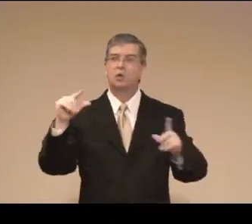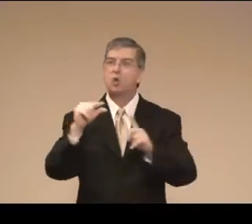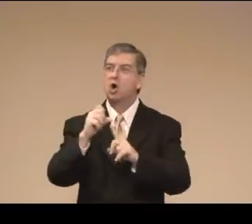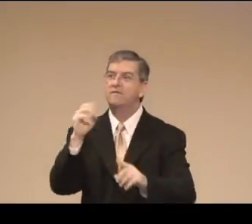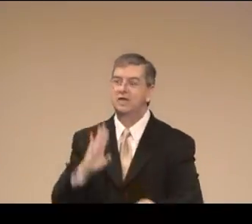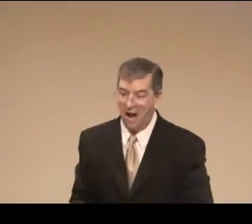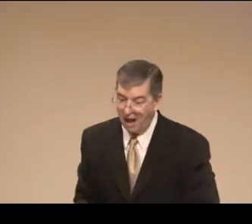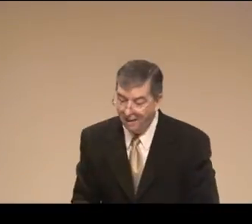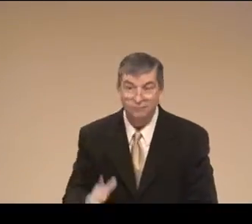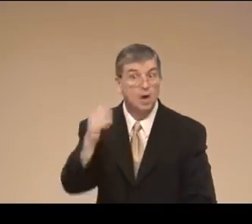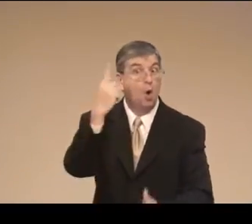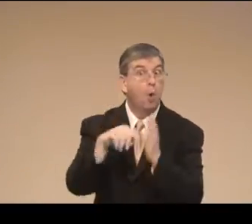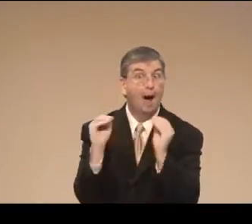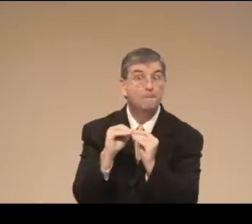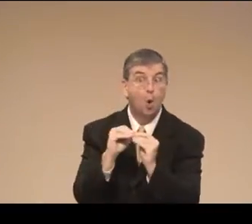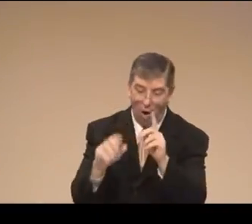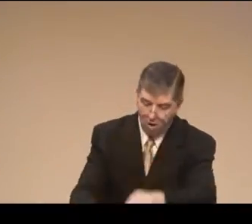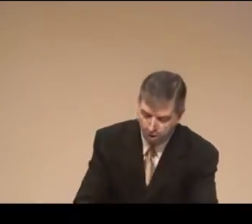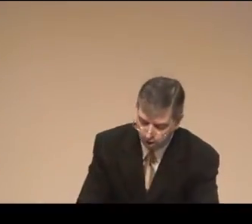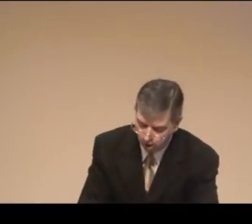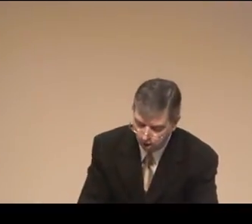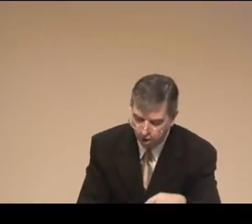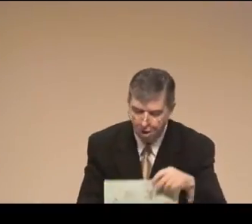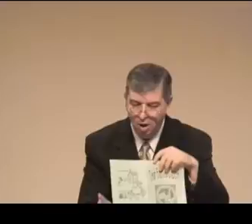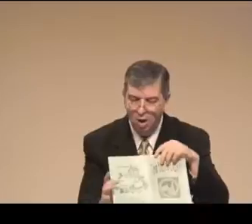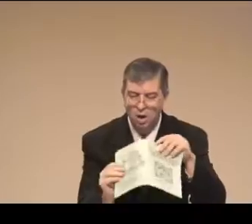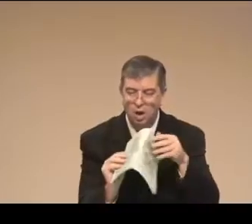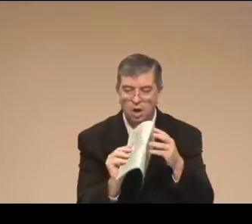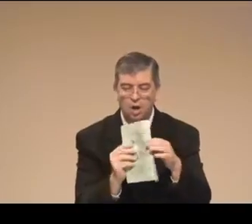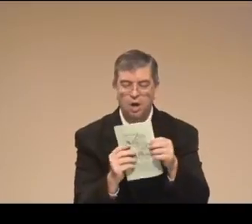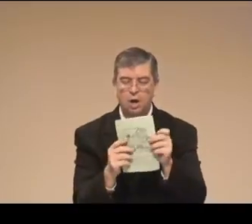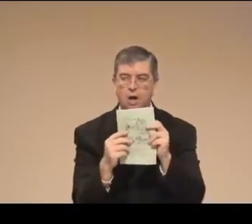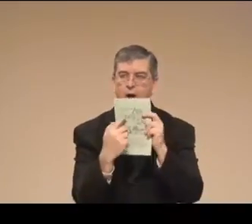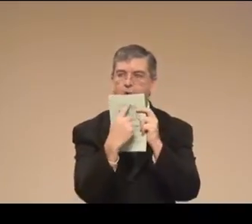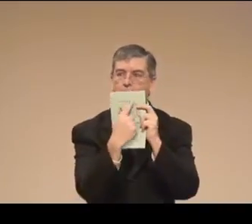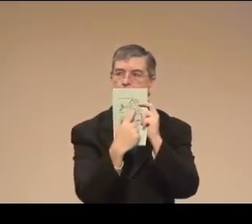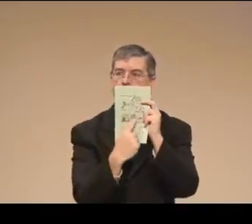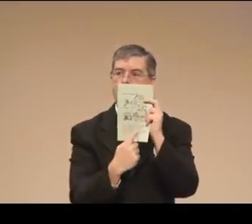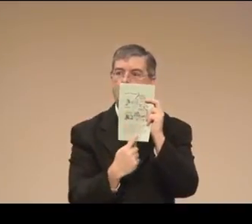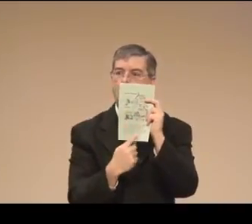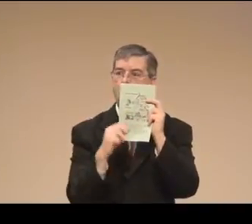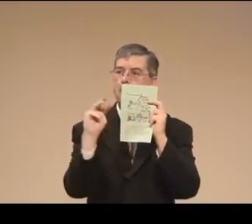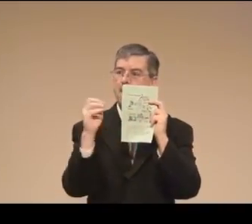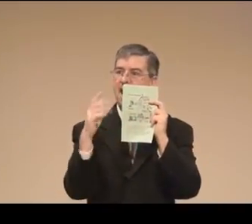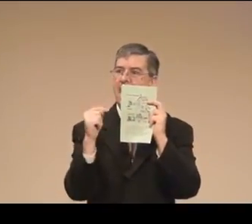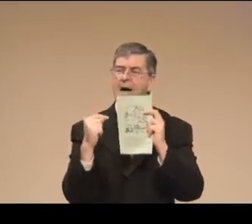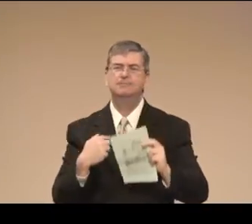It's wonderful. Can be done. Look at the Word of God. Look at this. Through